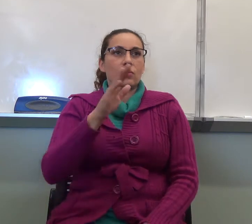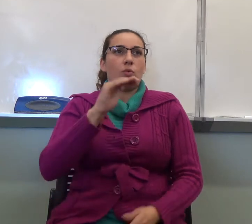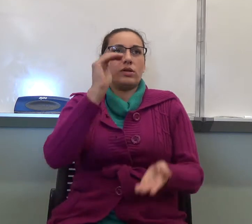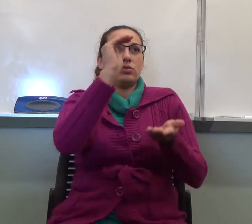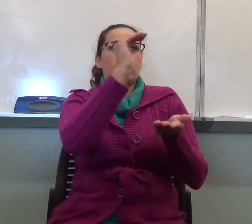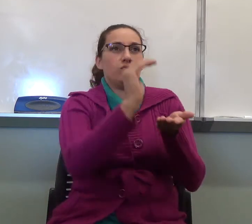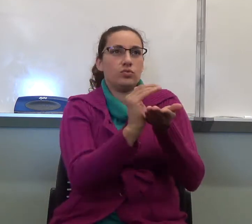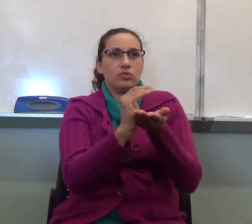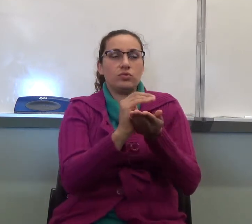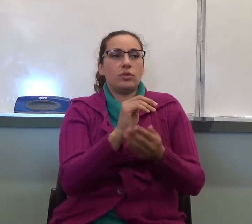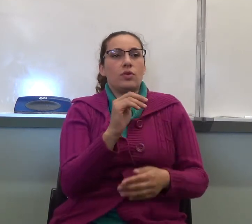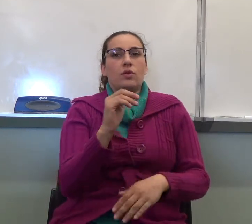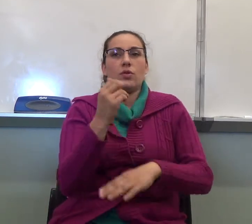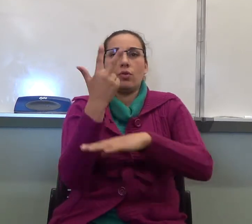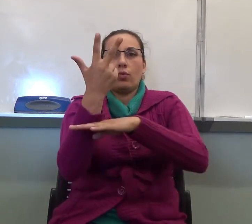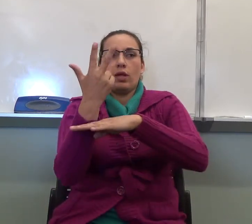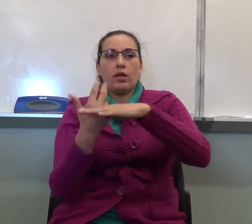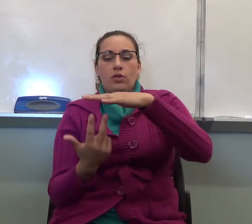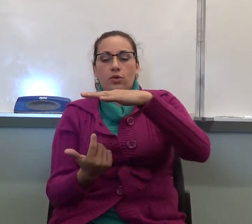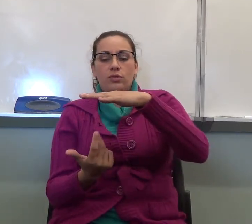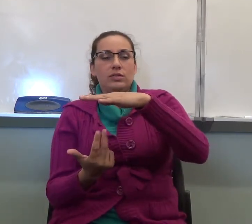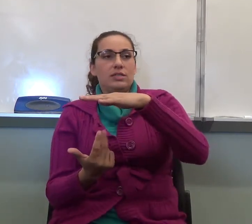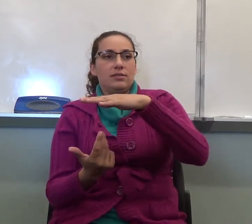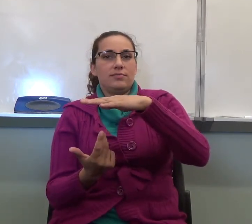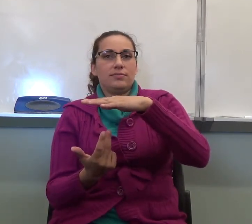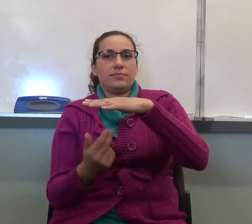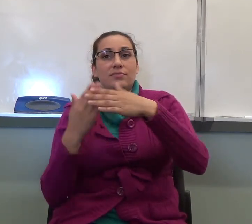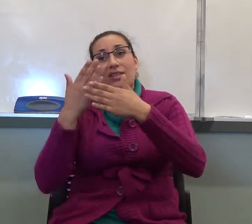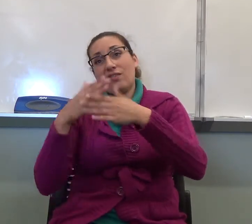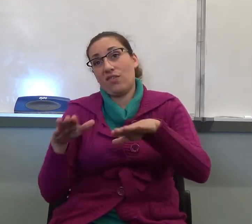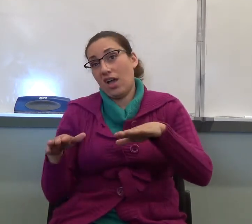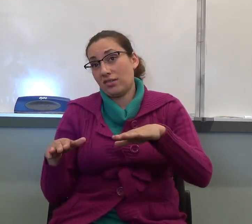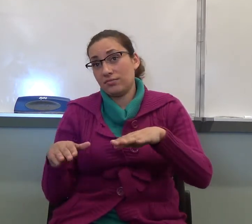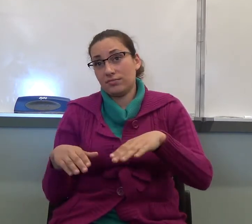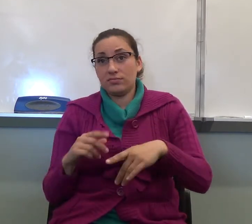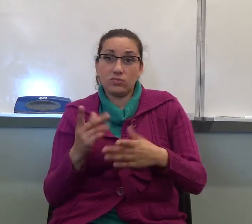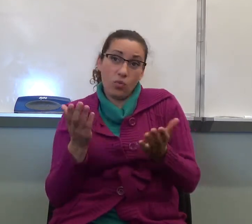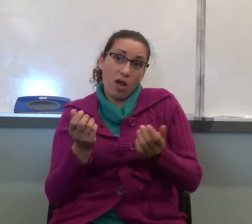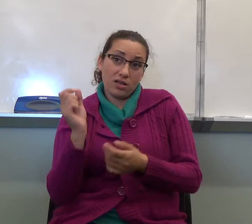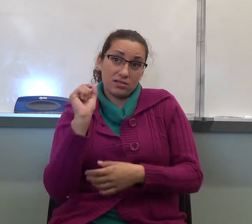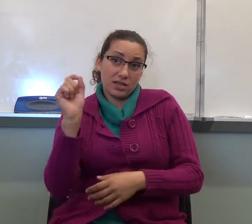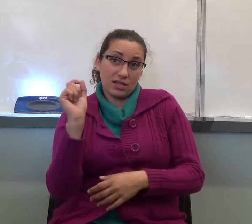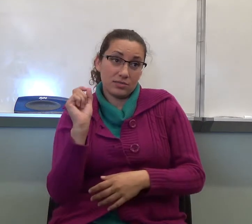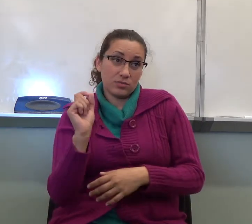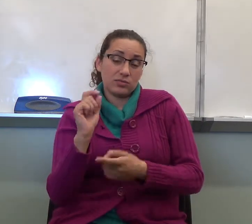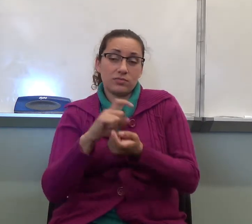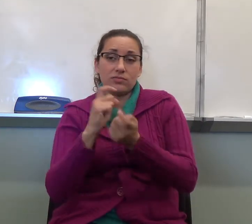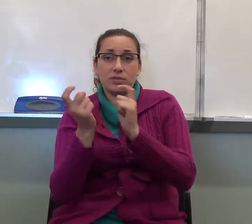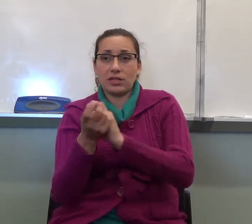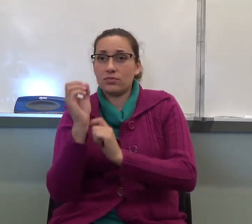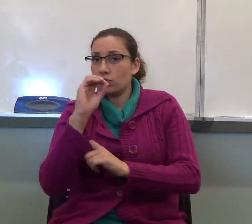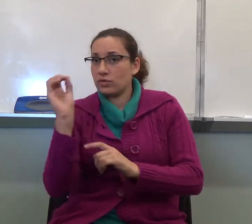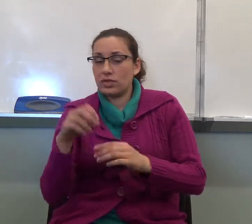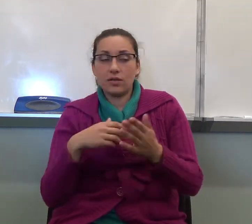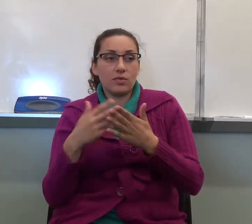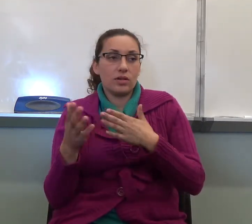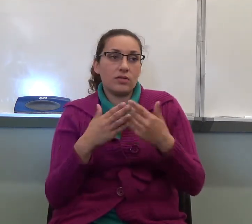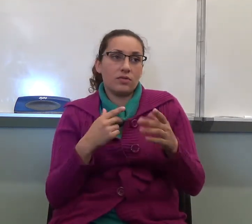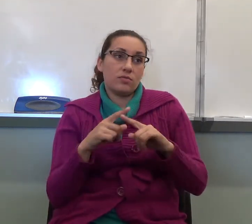it's 3/13, and then you divide it if you want a decimal, convert it to a percent or whatever. But that is the